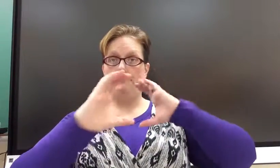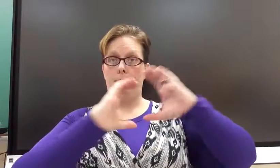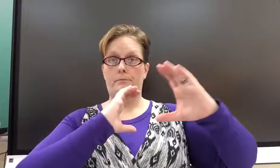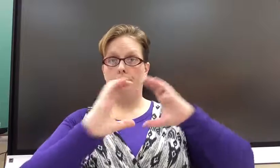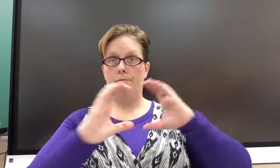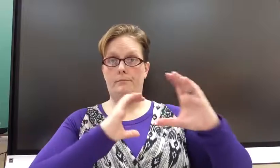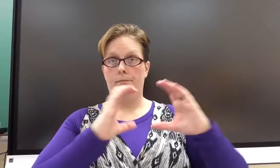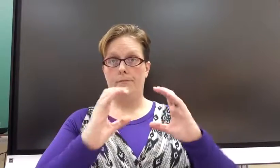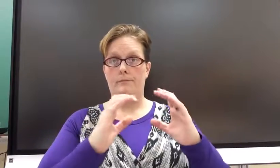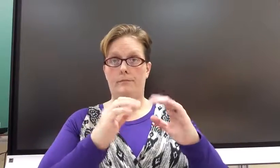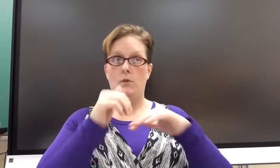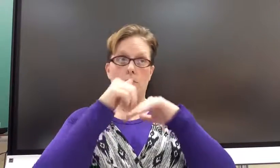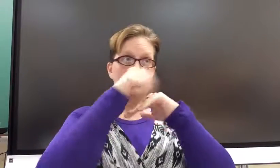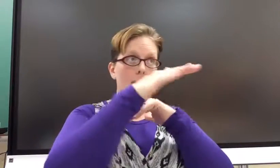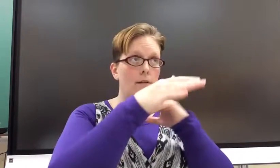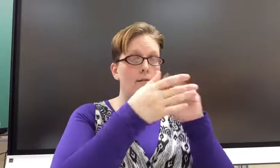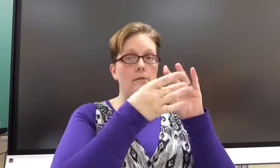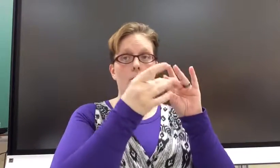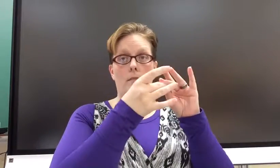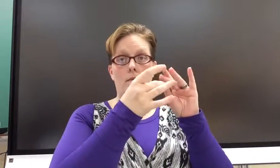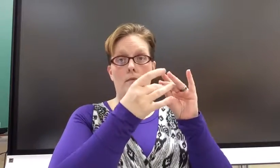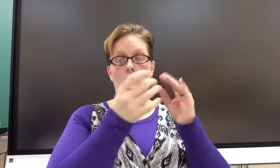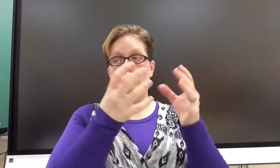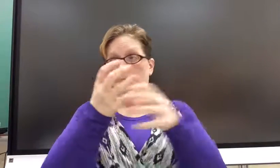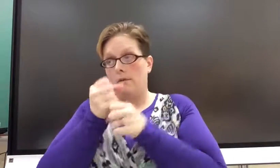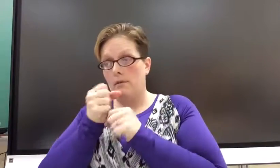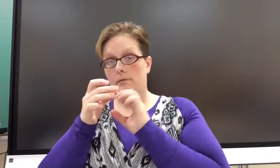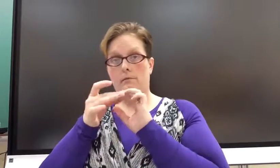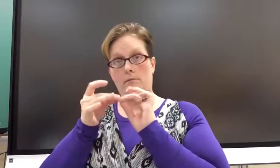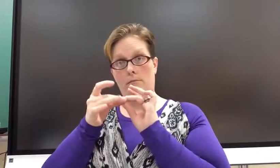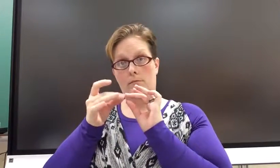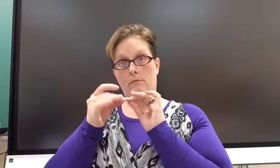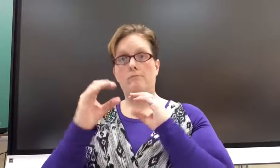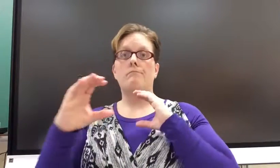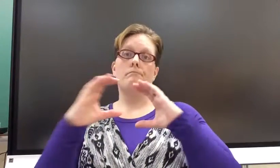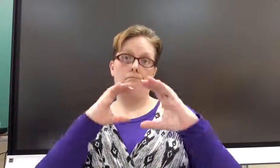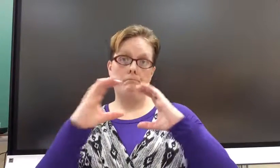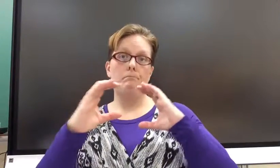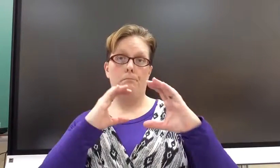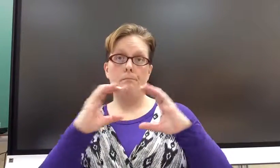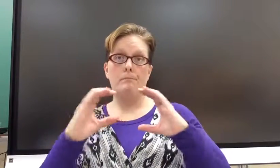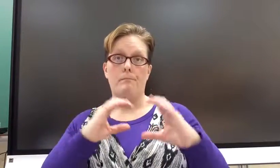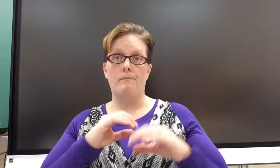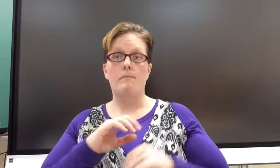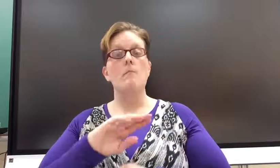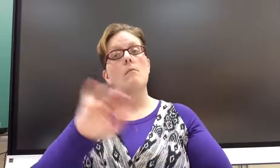DNA helps with communication. It sends messages, it gets messages, it's for